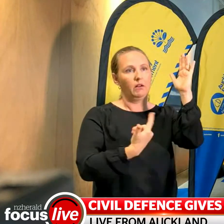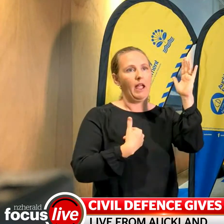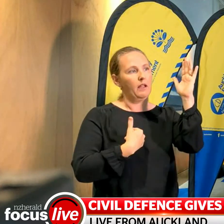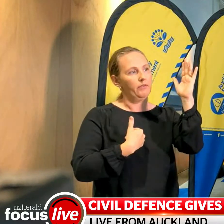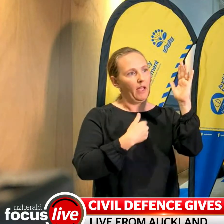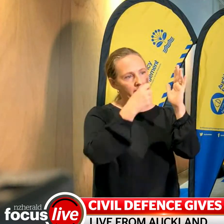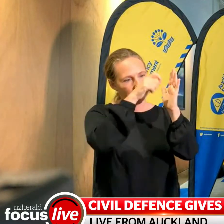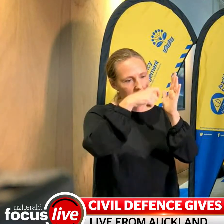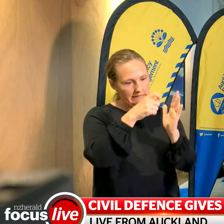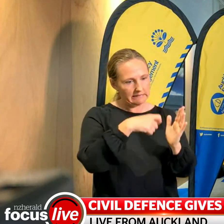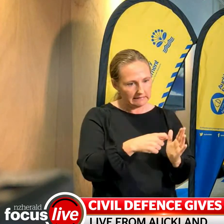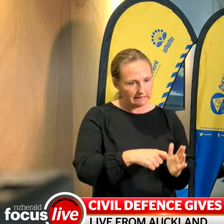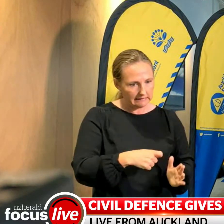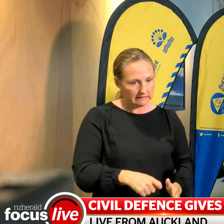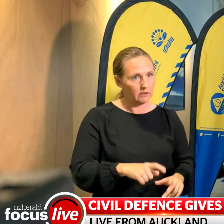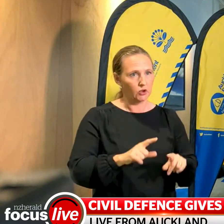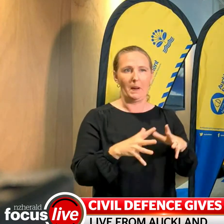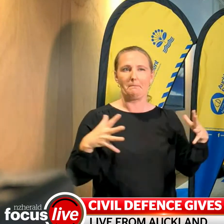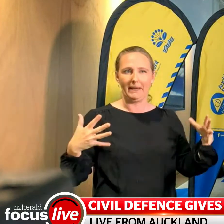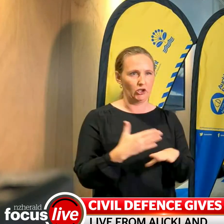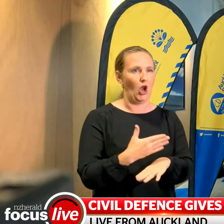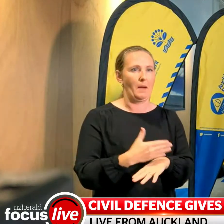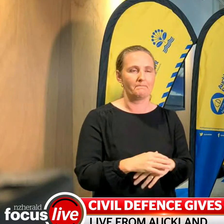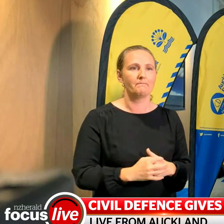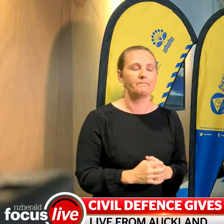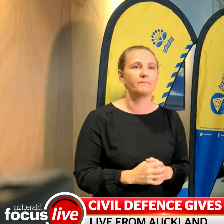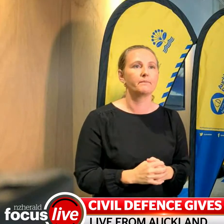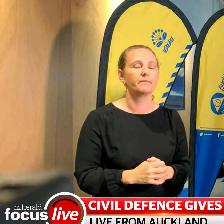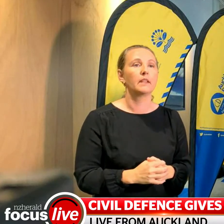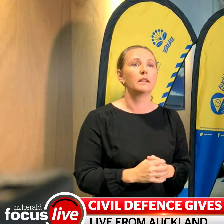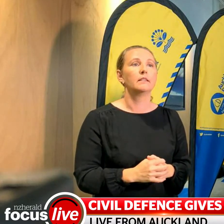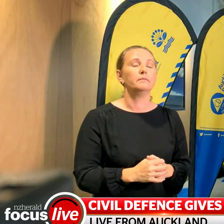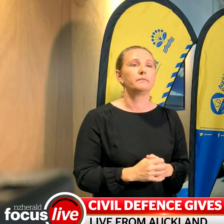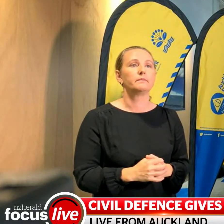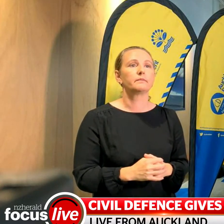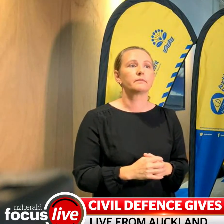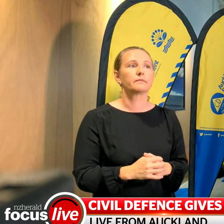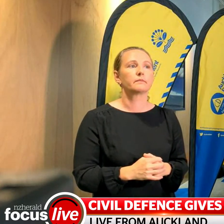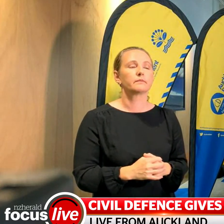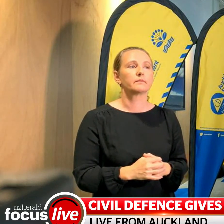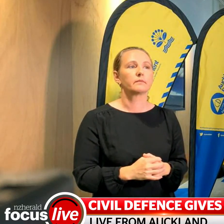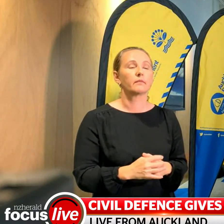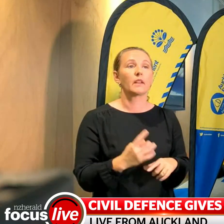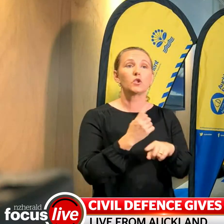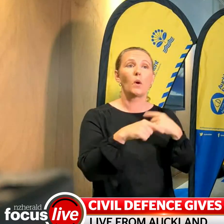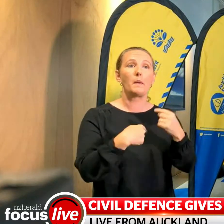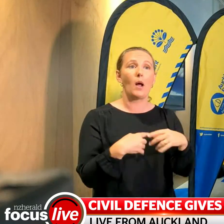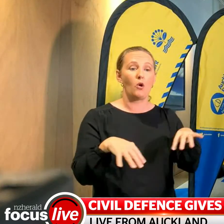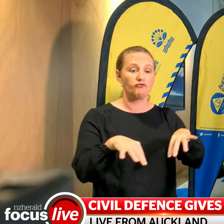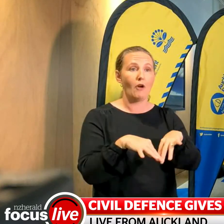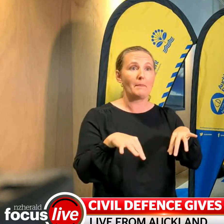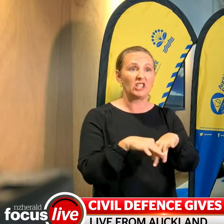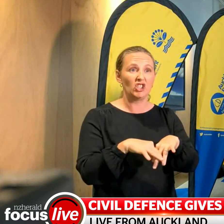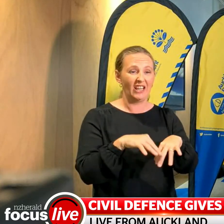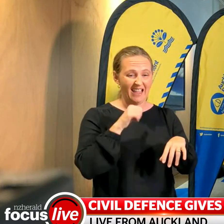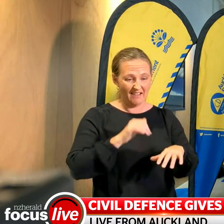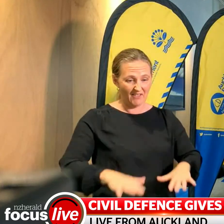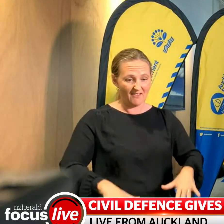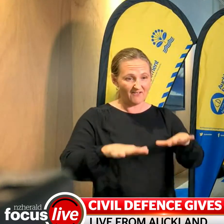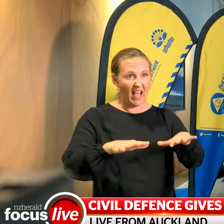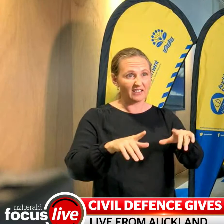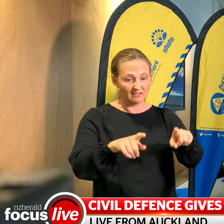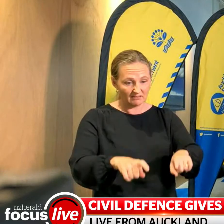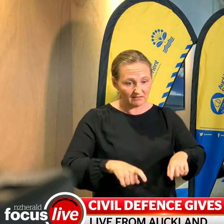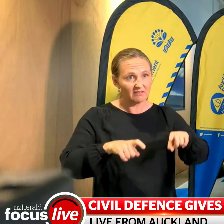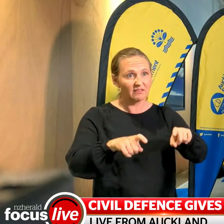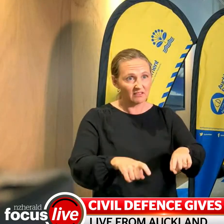job. With regard to waste management, I just want to again reiterate that this is another priority for us, particularly now